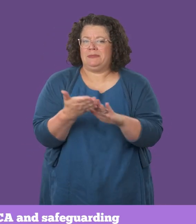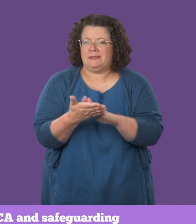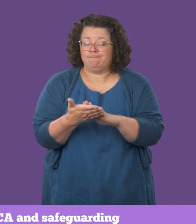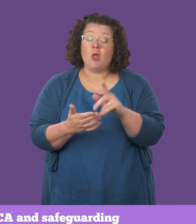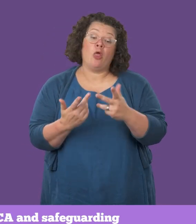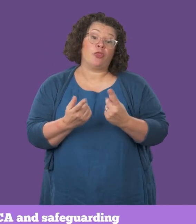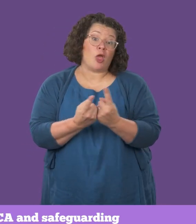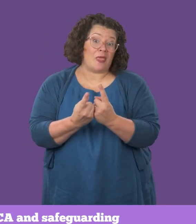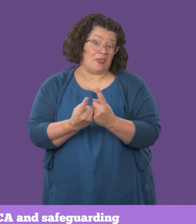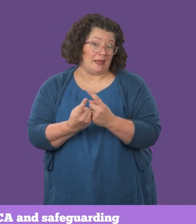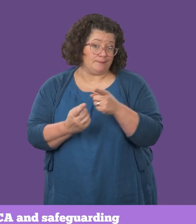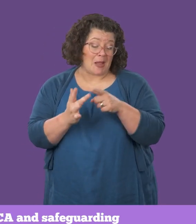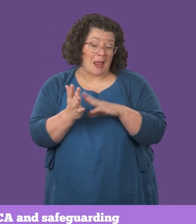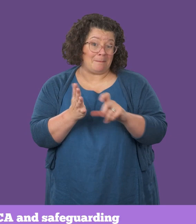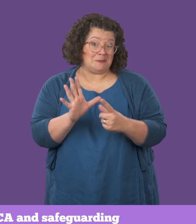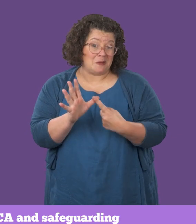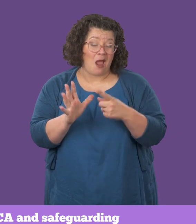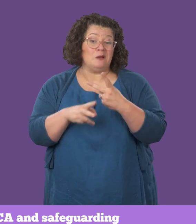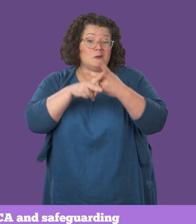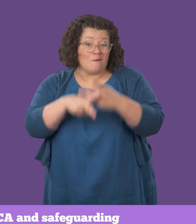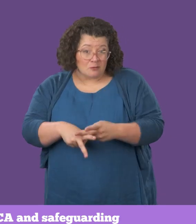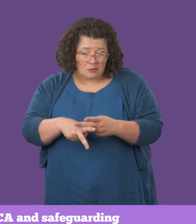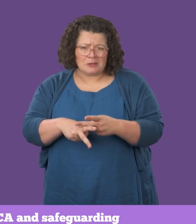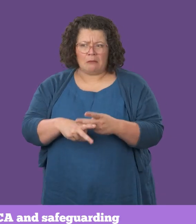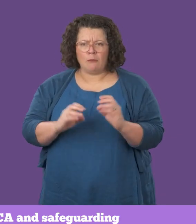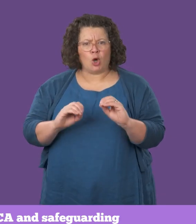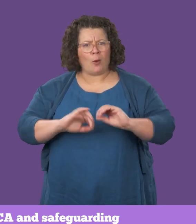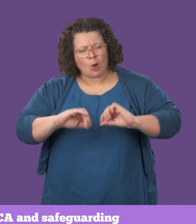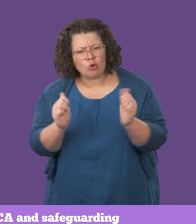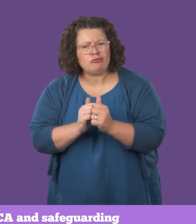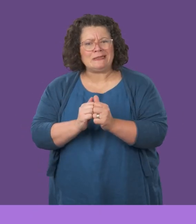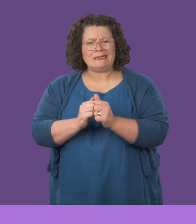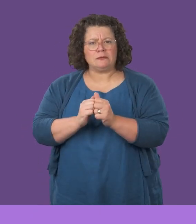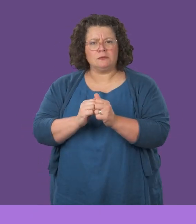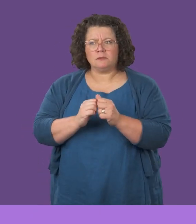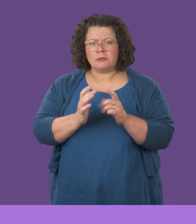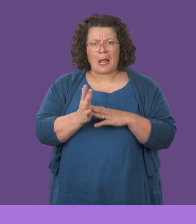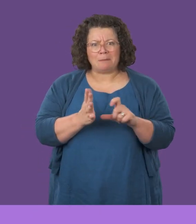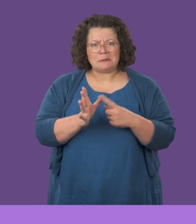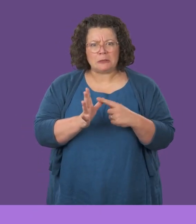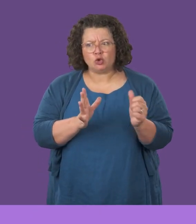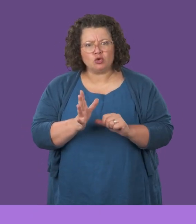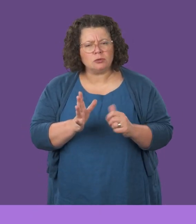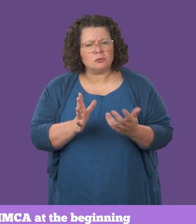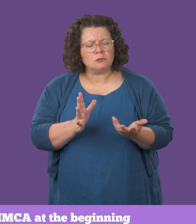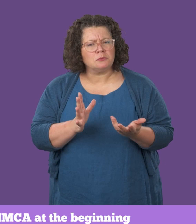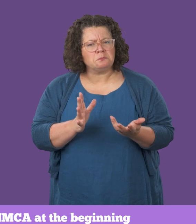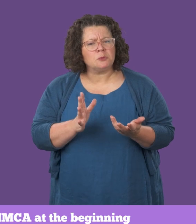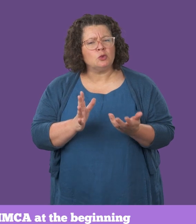IMCA and safeguarding is there was no agreed definitive point where an IMCA should get instructed. So often you